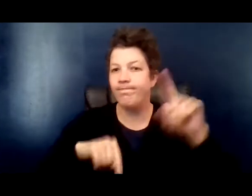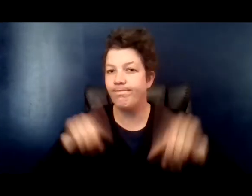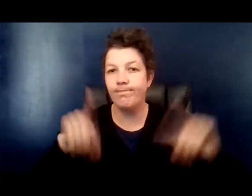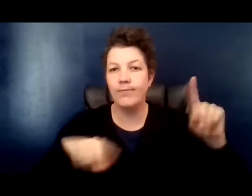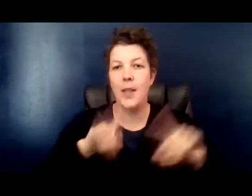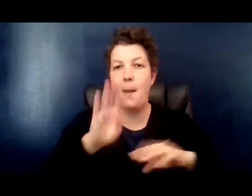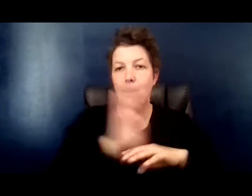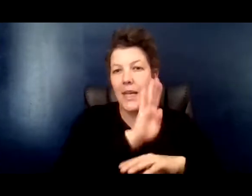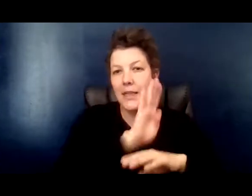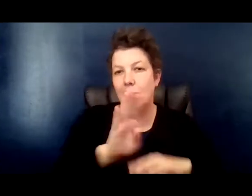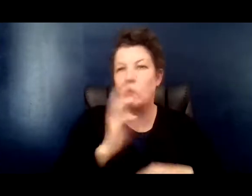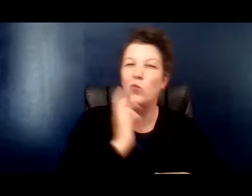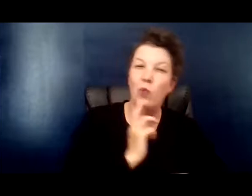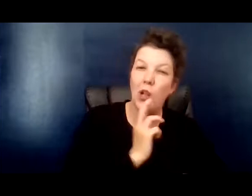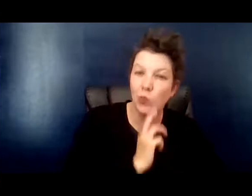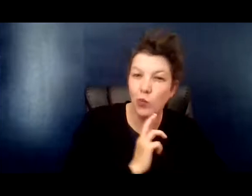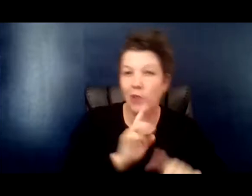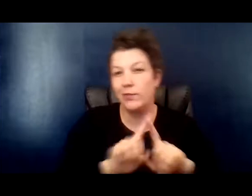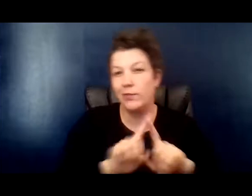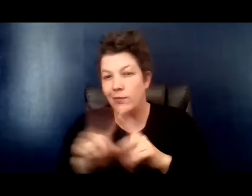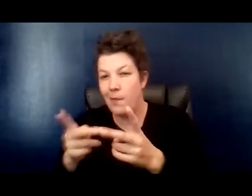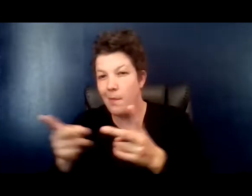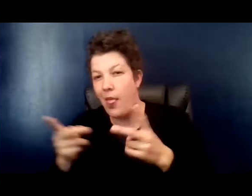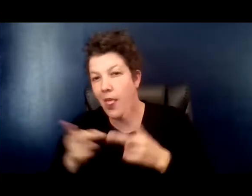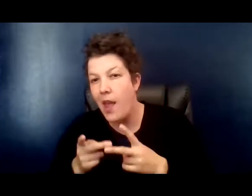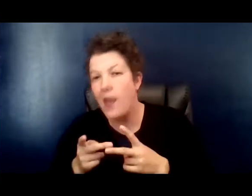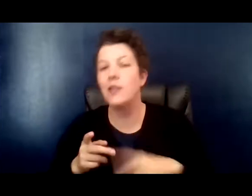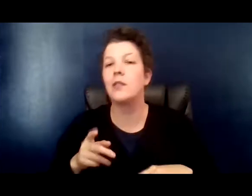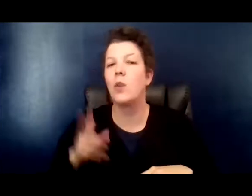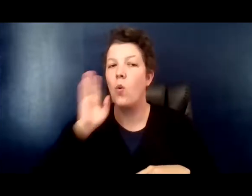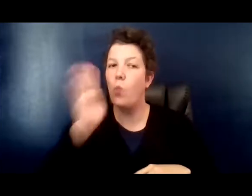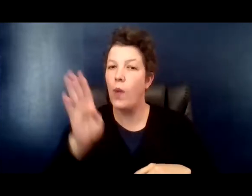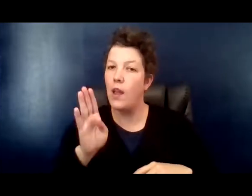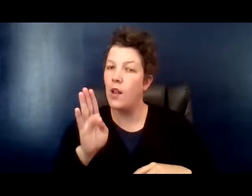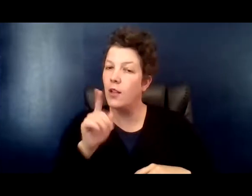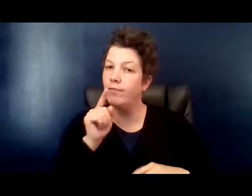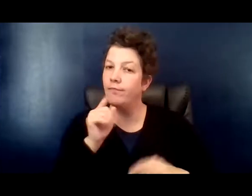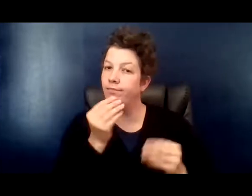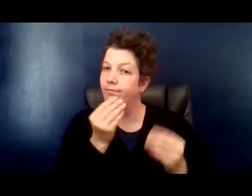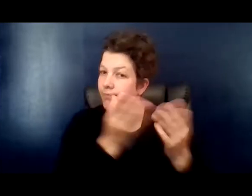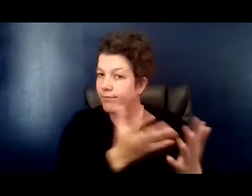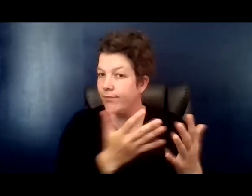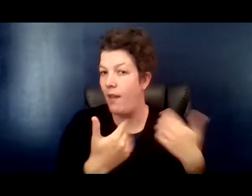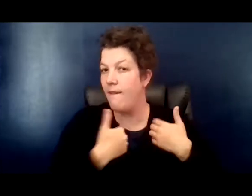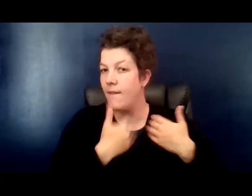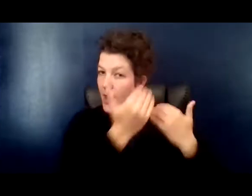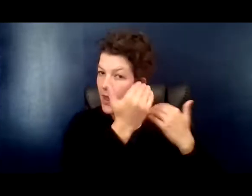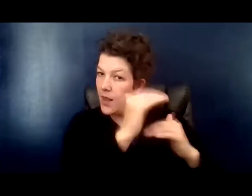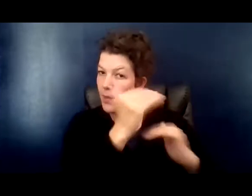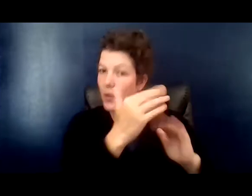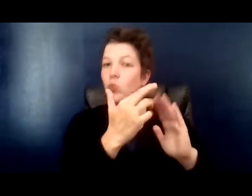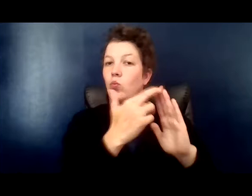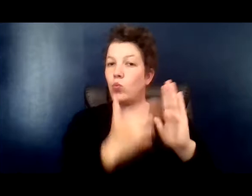And the governor got a lot of confidence in the people that the governor's put in place to help figure that